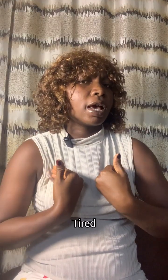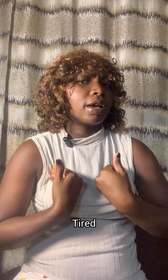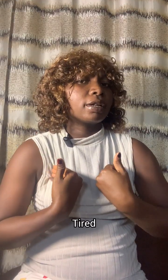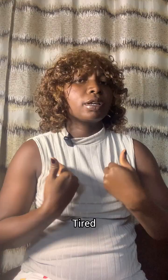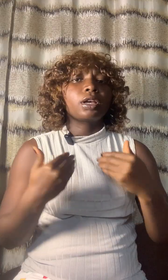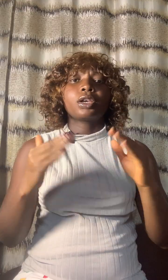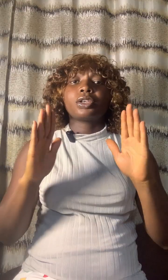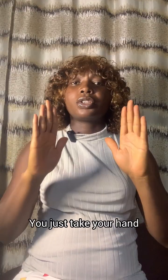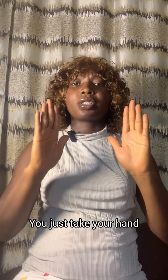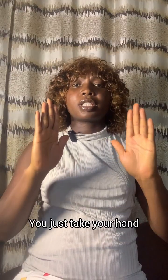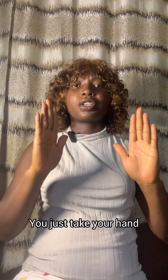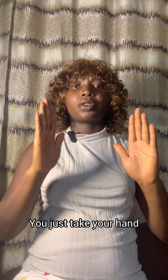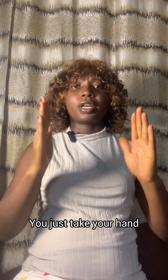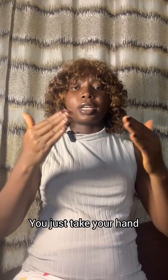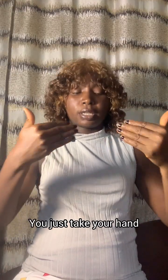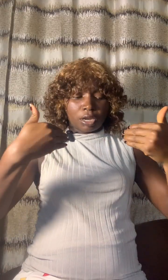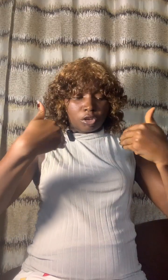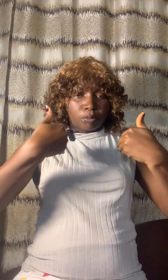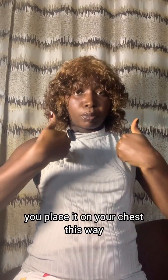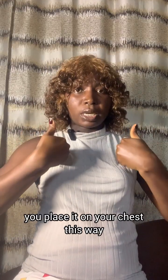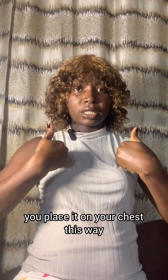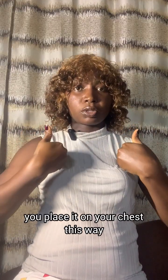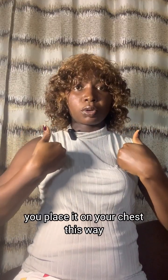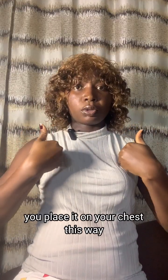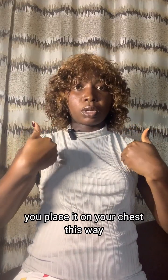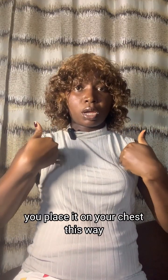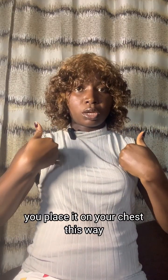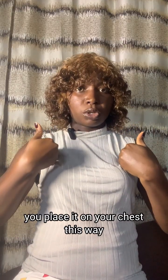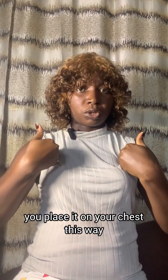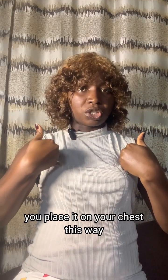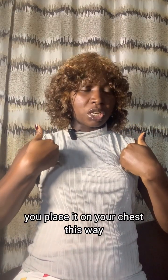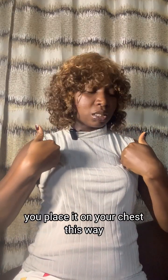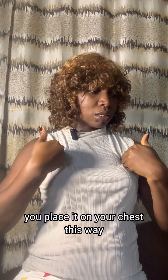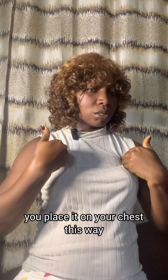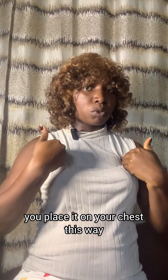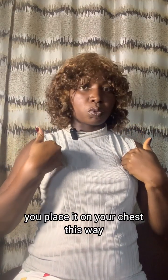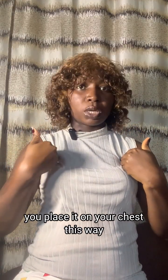tired. You just take your hand, you place it on your chest this way,